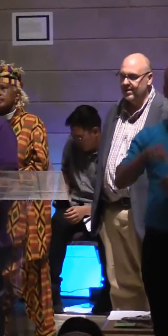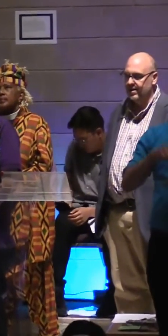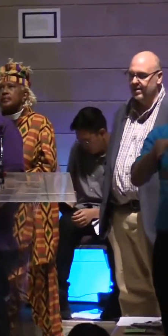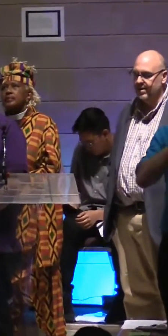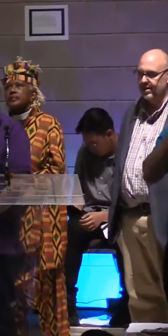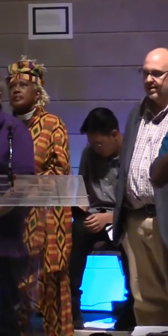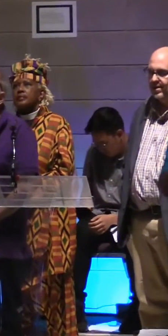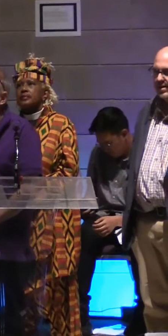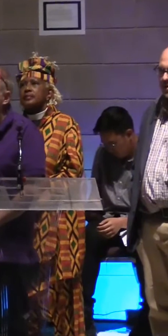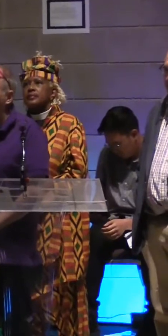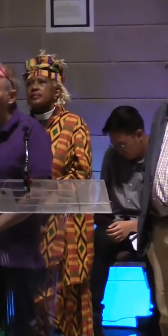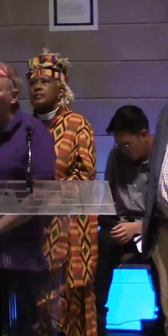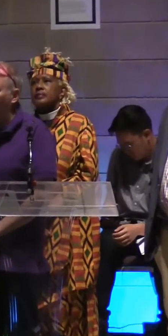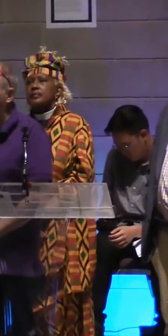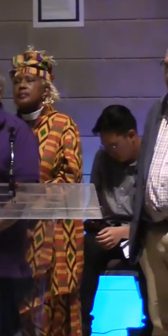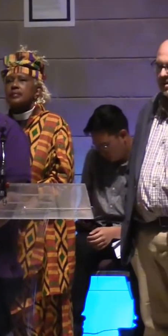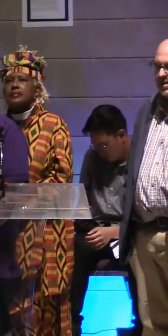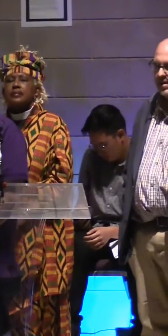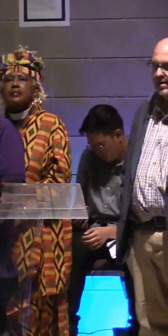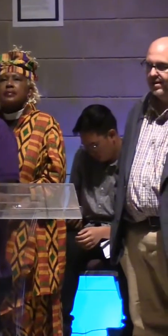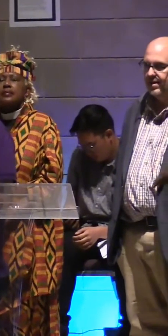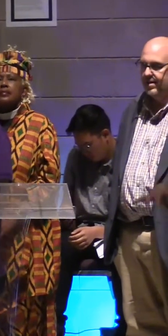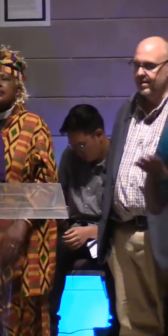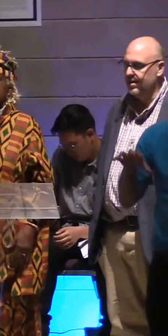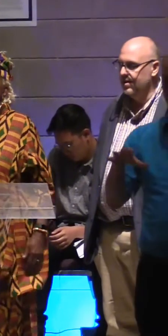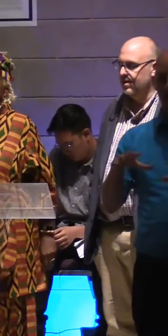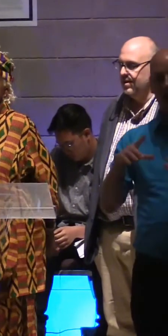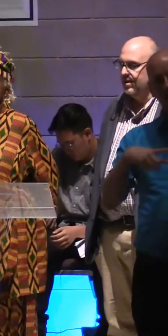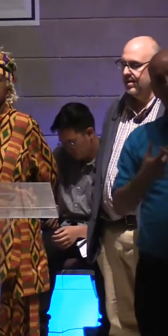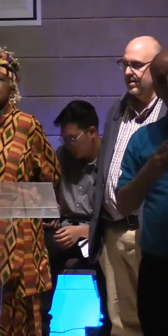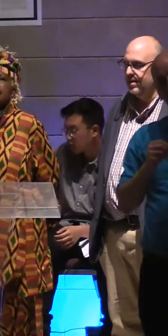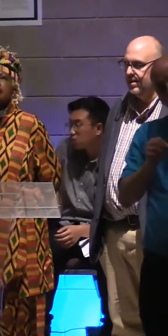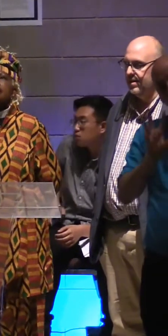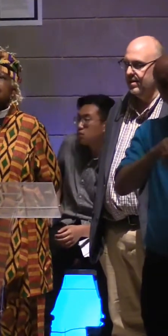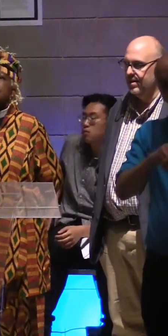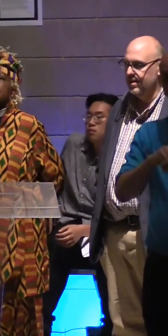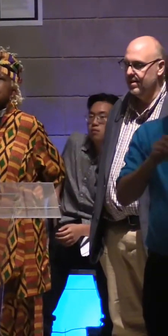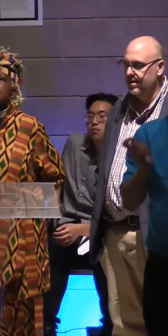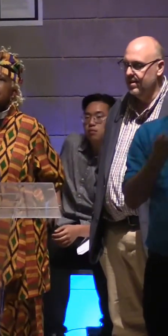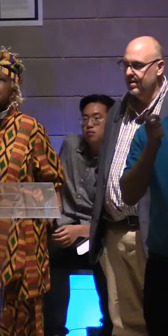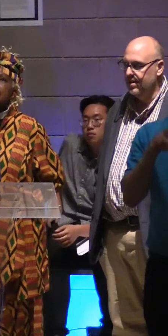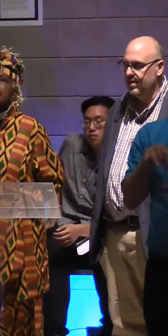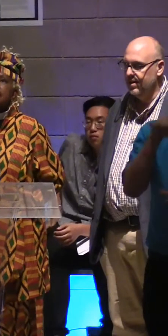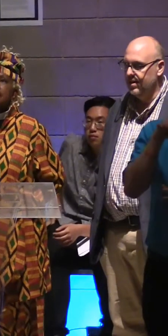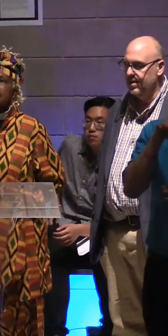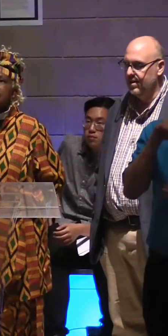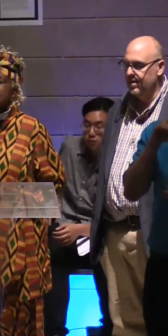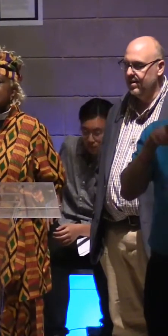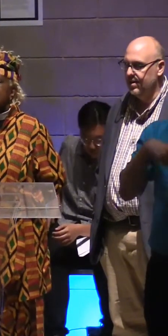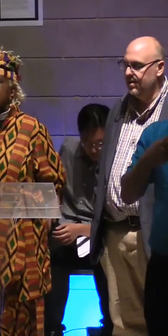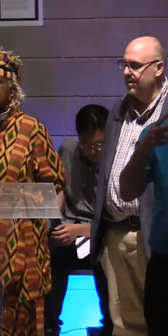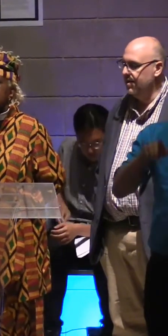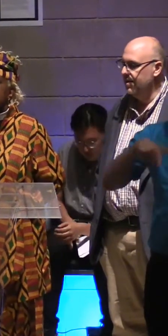Alan and some of us put together a service for that, and then we continued for several years as the celebration of the Spirit before it was taken over